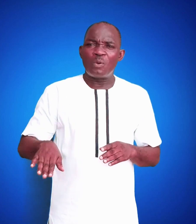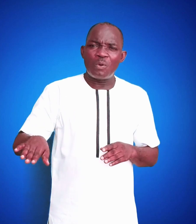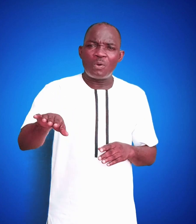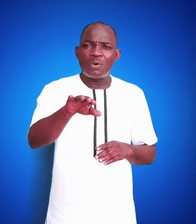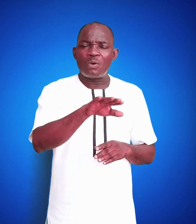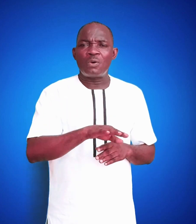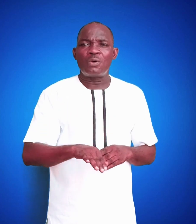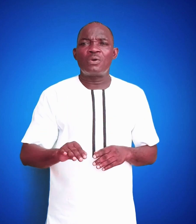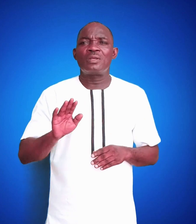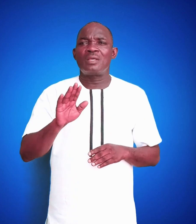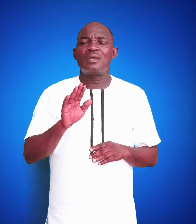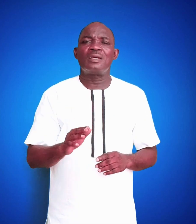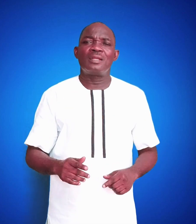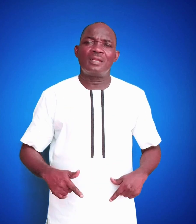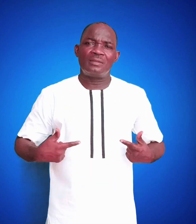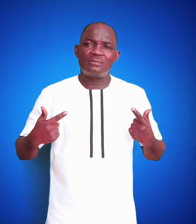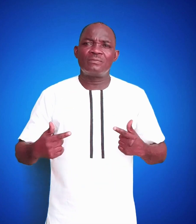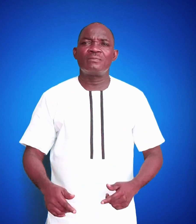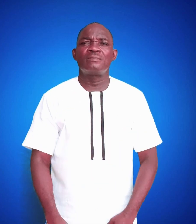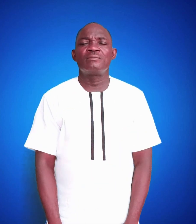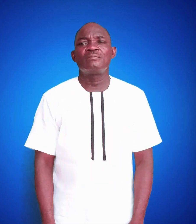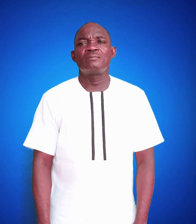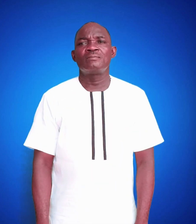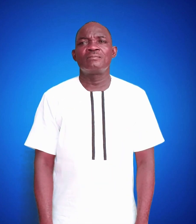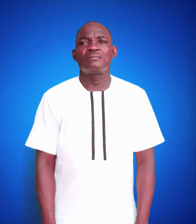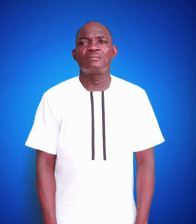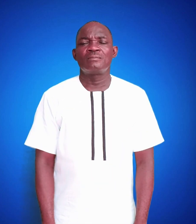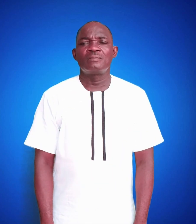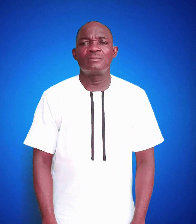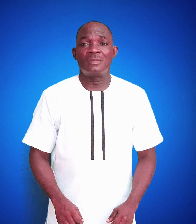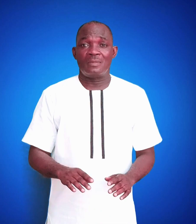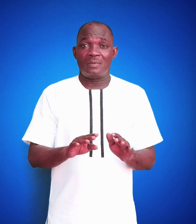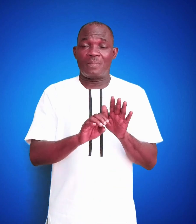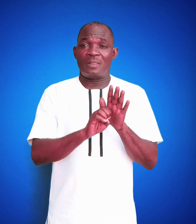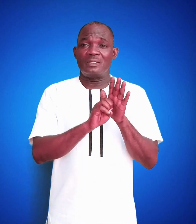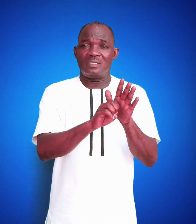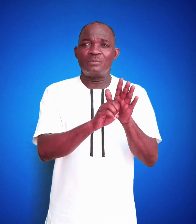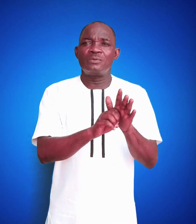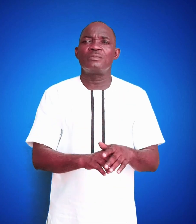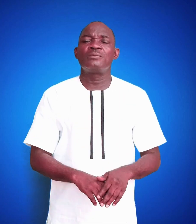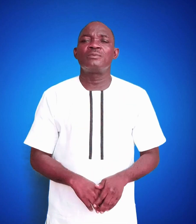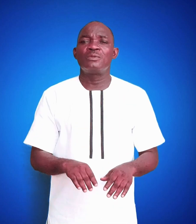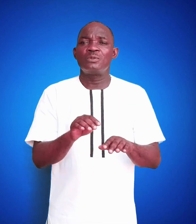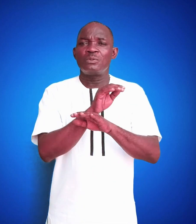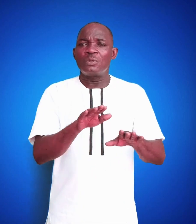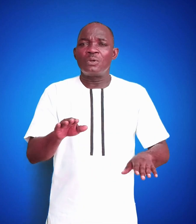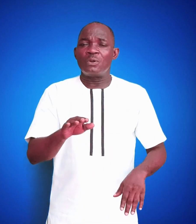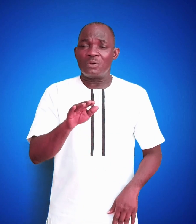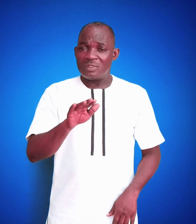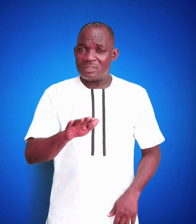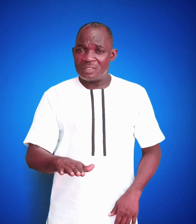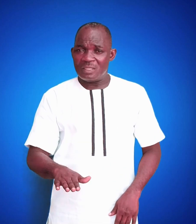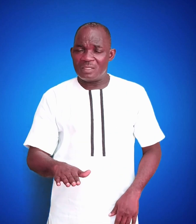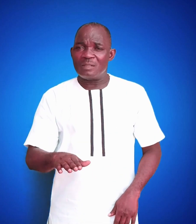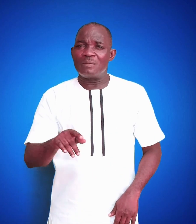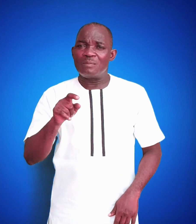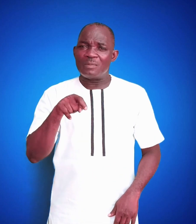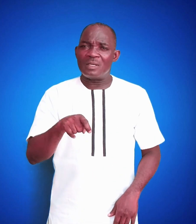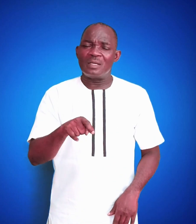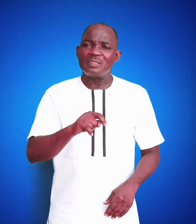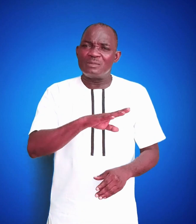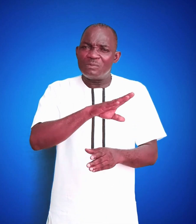of his or her life. For example, no child should